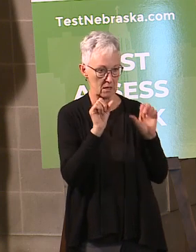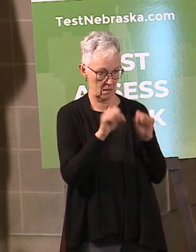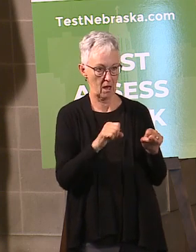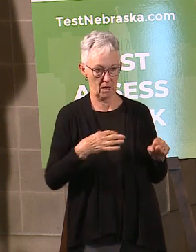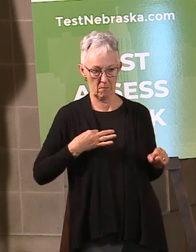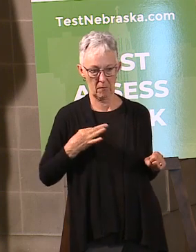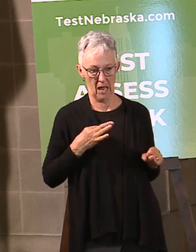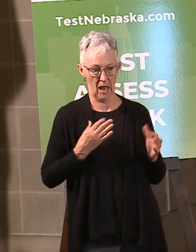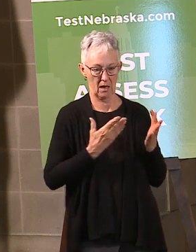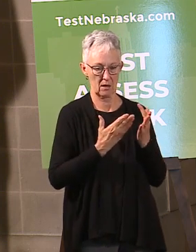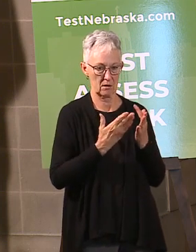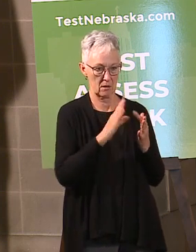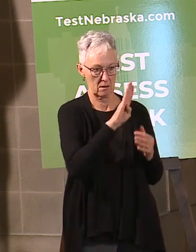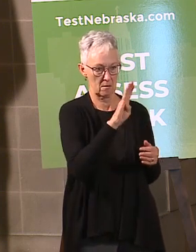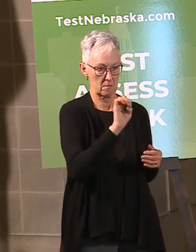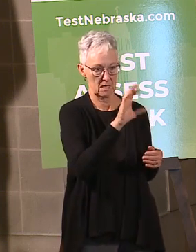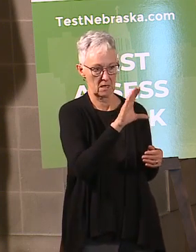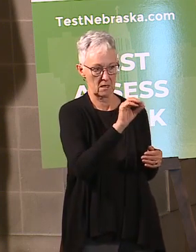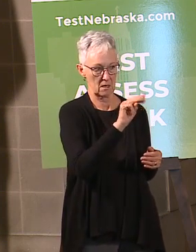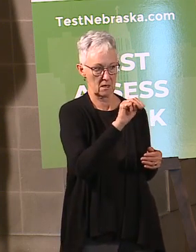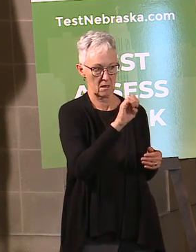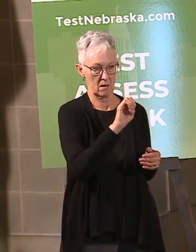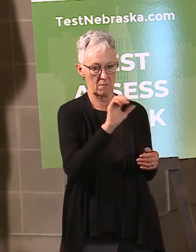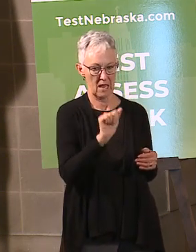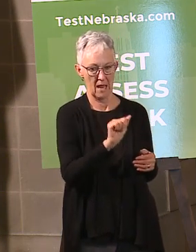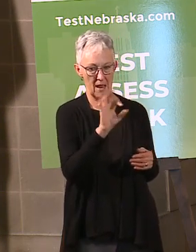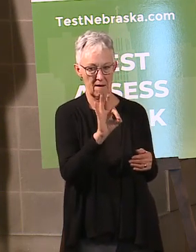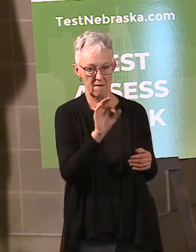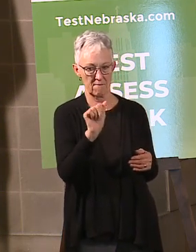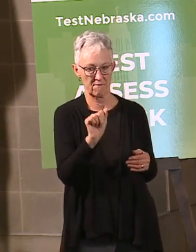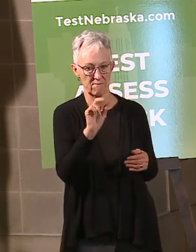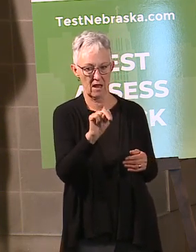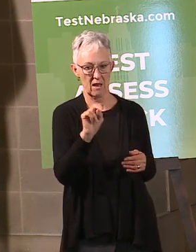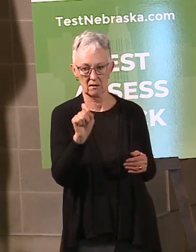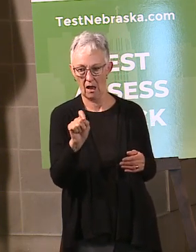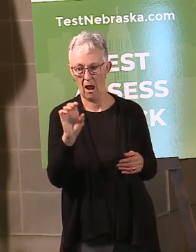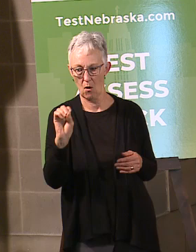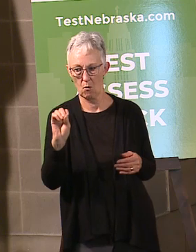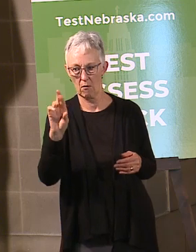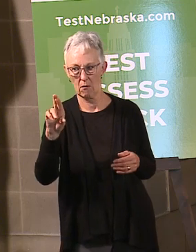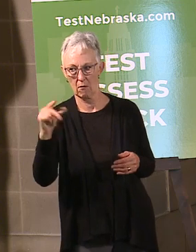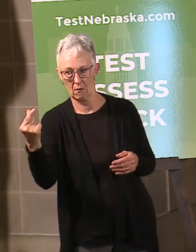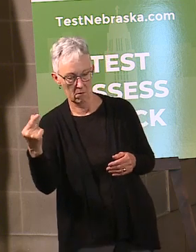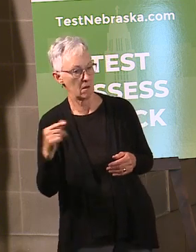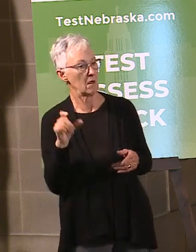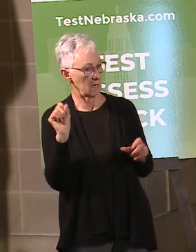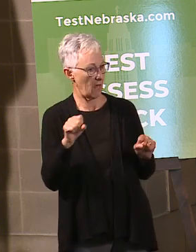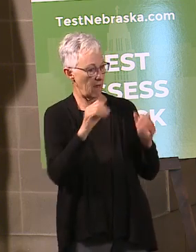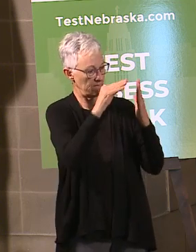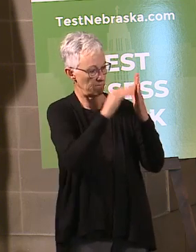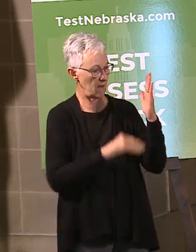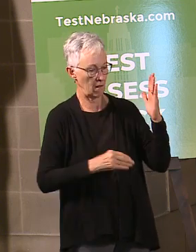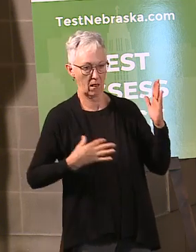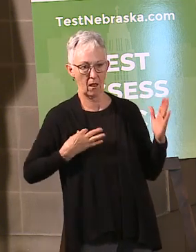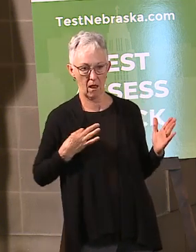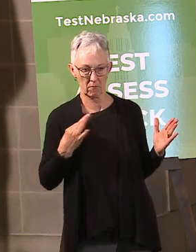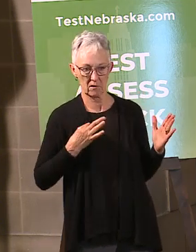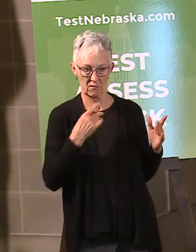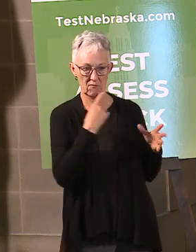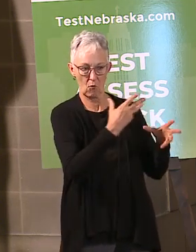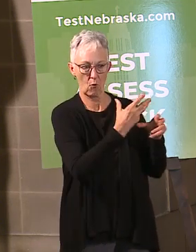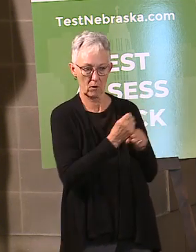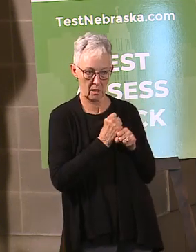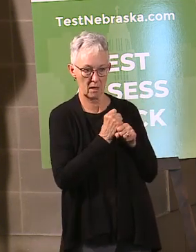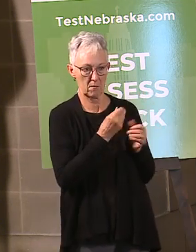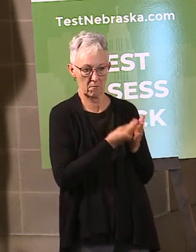becomeafan.org. That's becomeafan.org. It's a very simple application. The other side of what we know